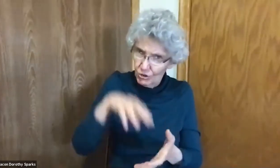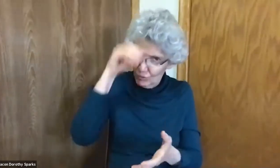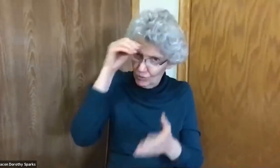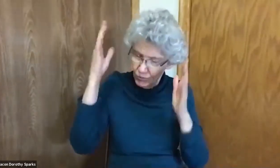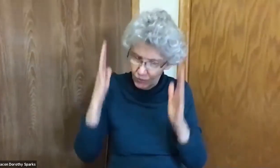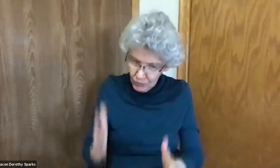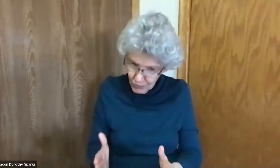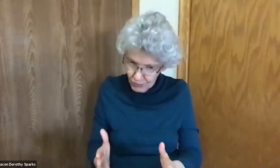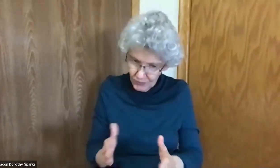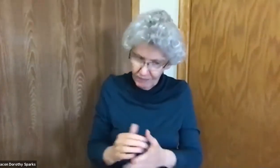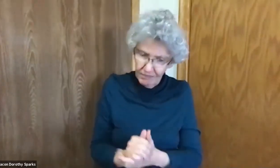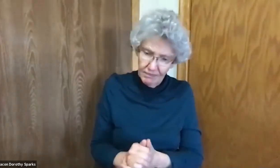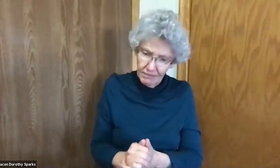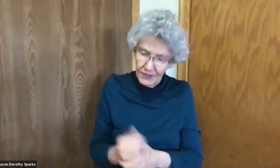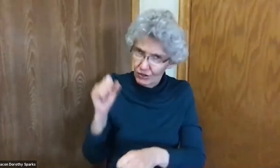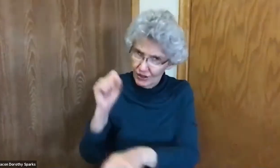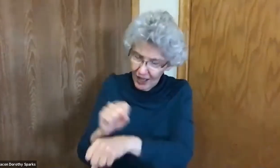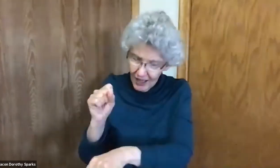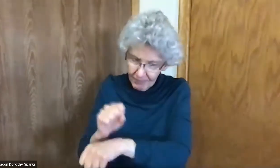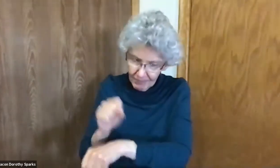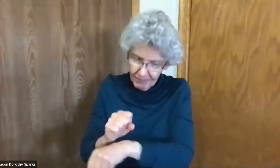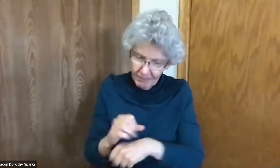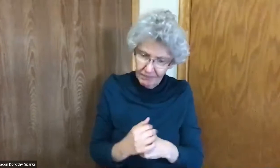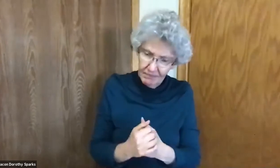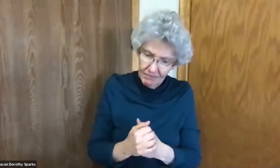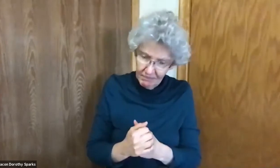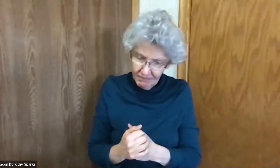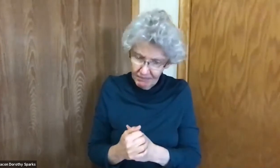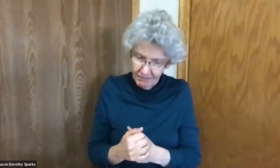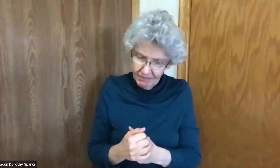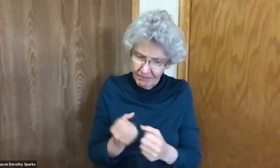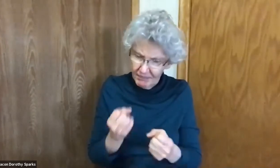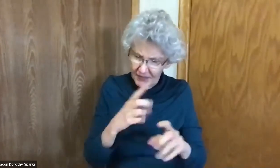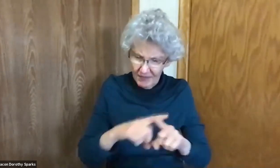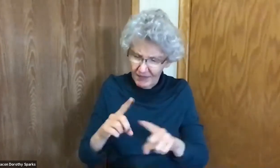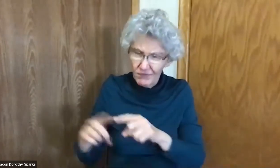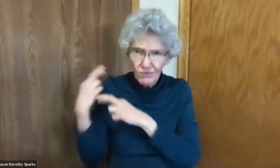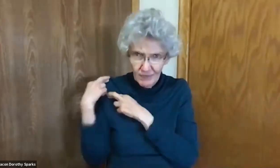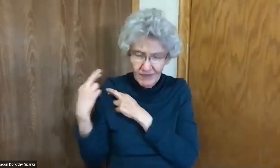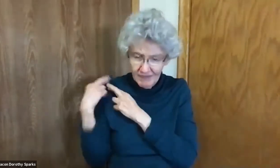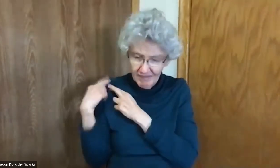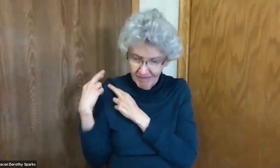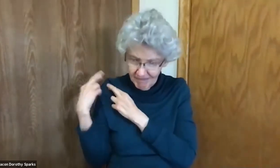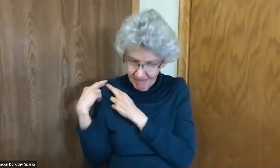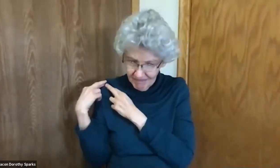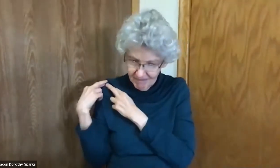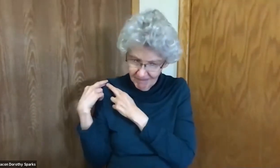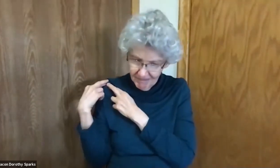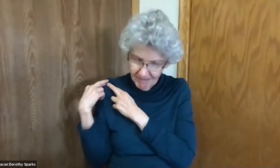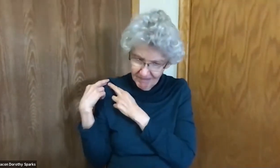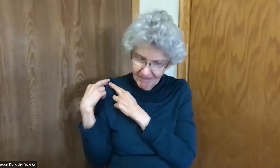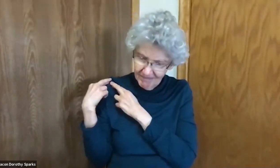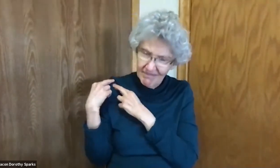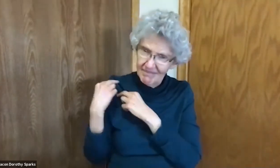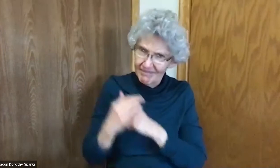families, their students, their jobs, and many more responsibilities.